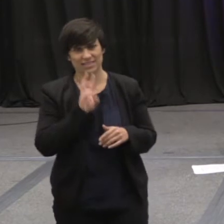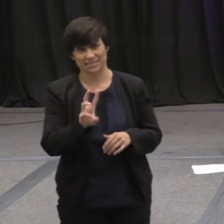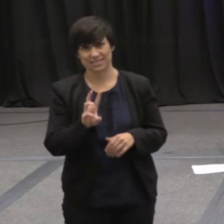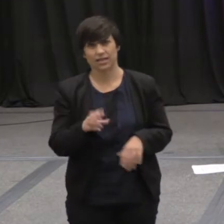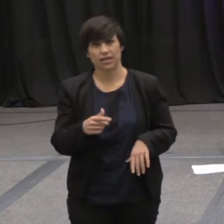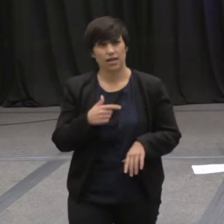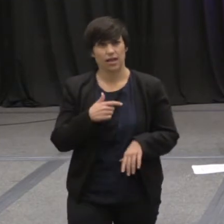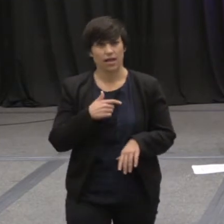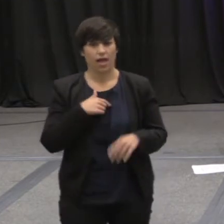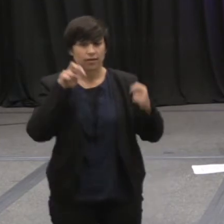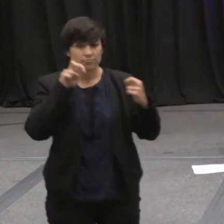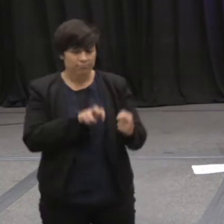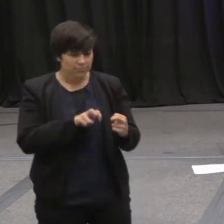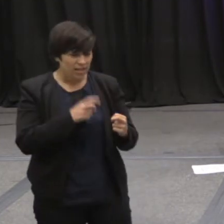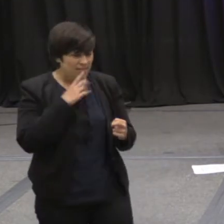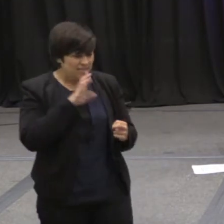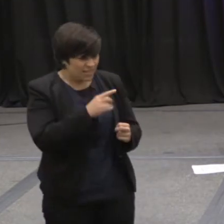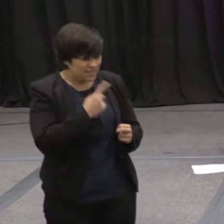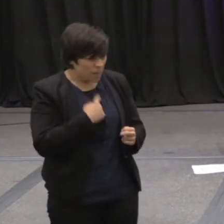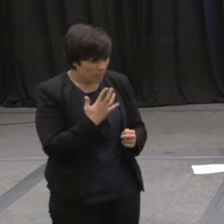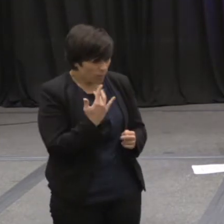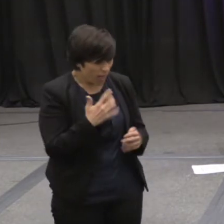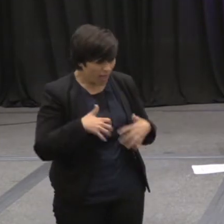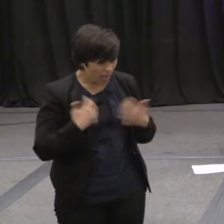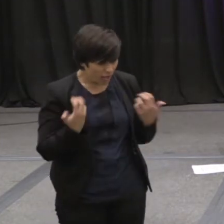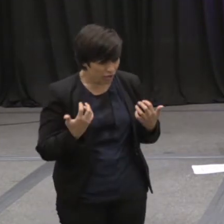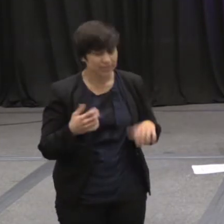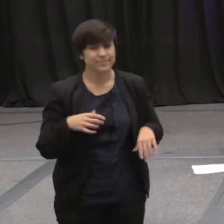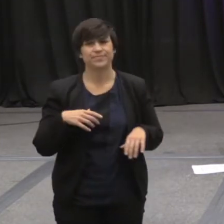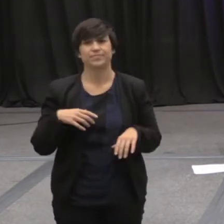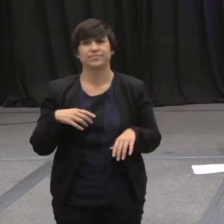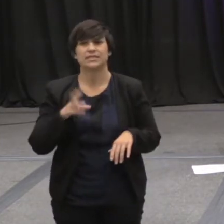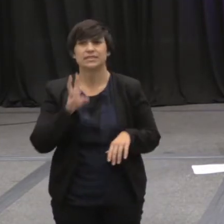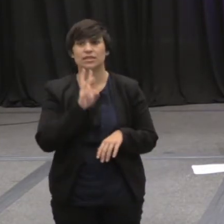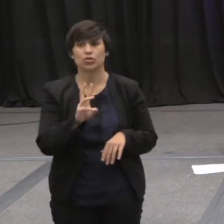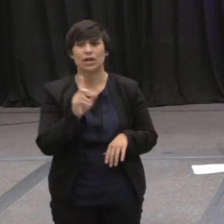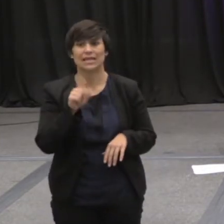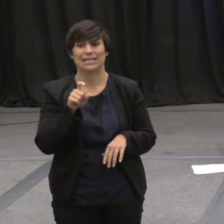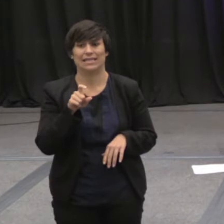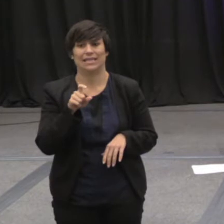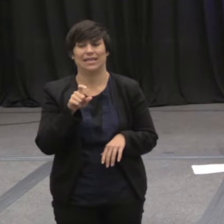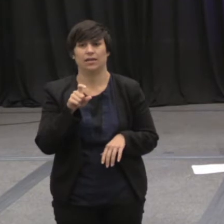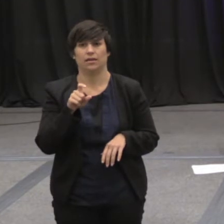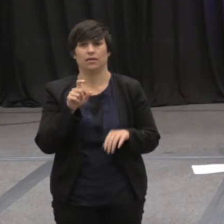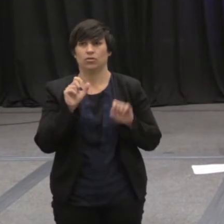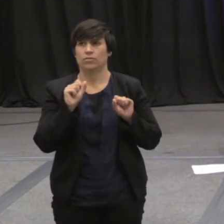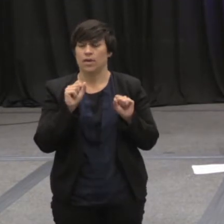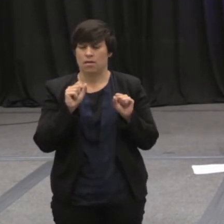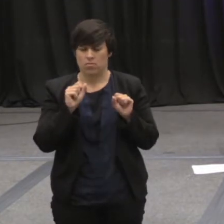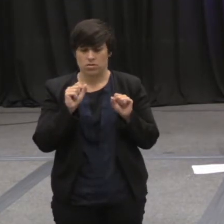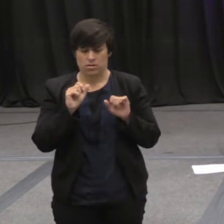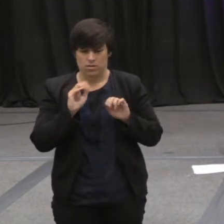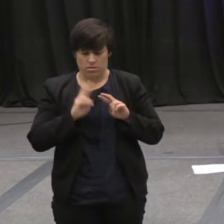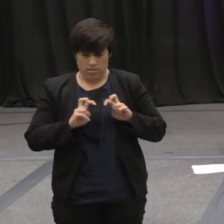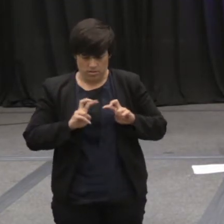why. And he needed that time. He needed to get through his process.